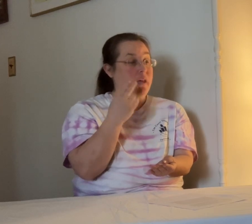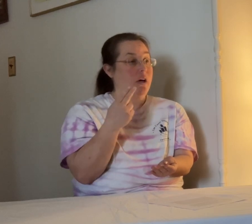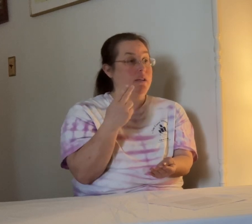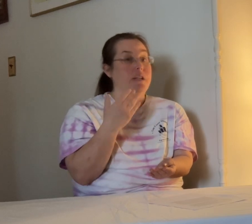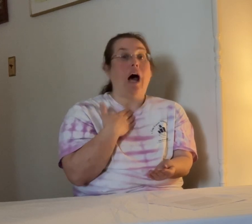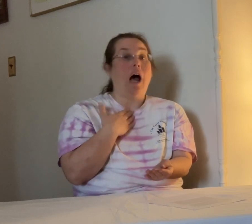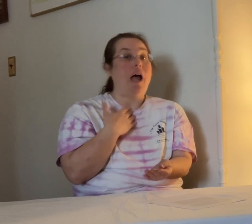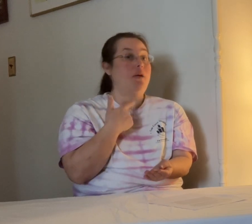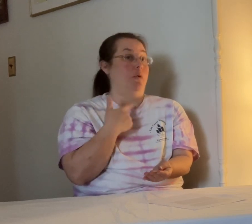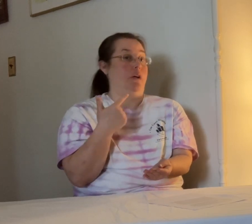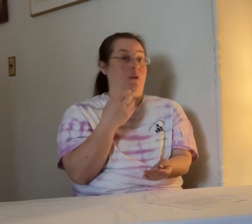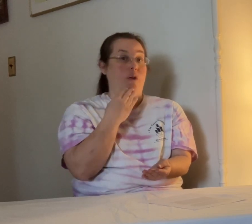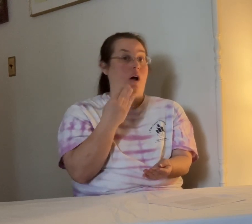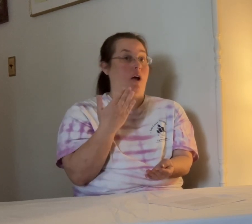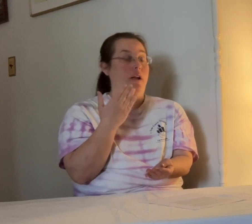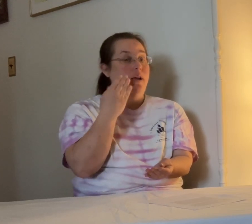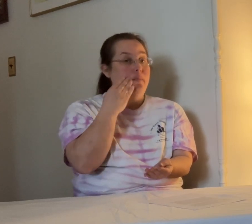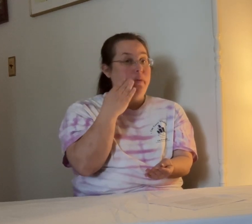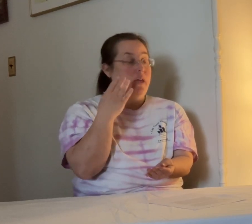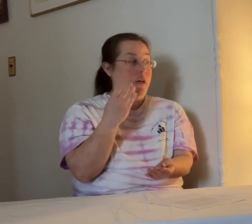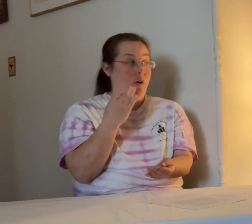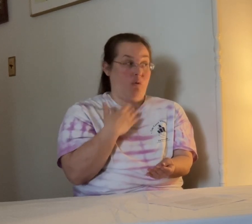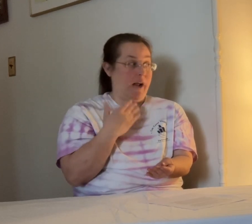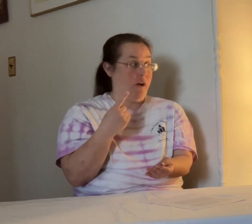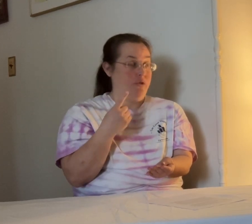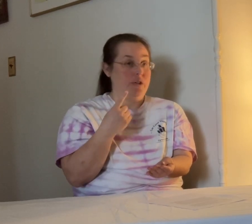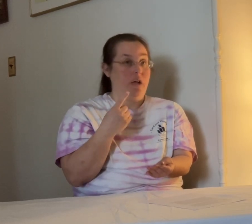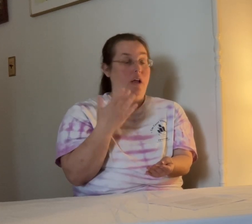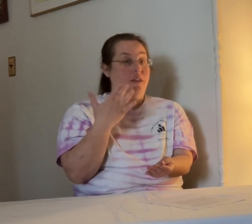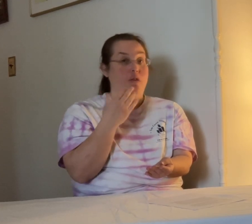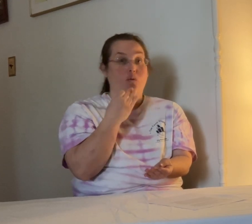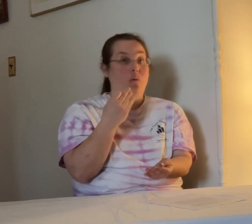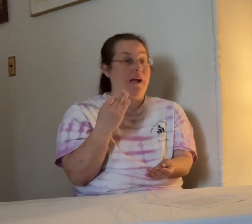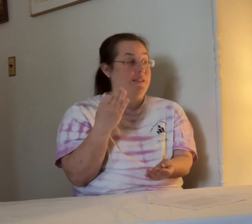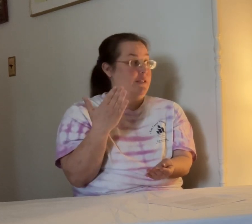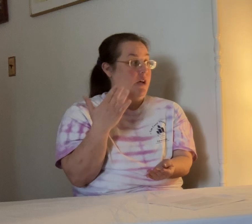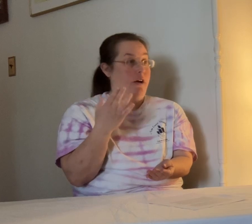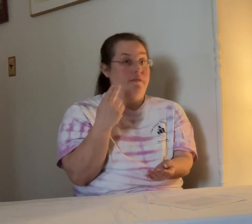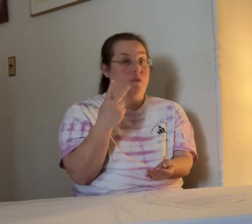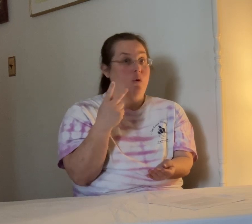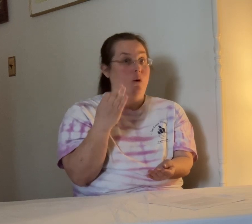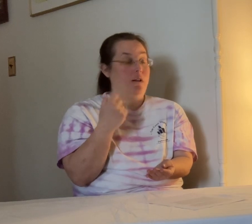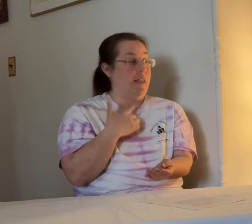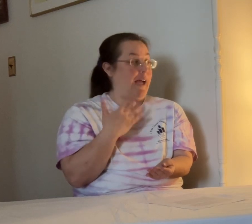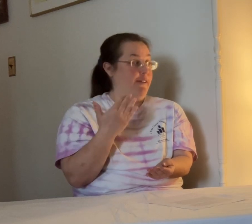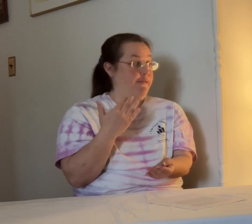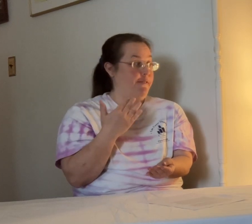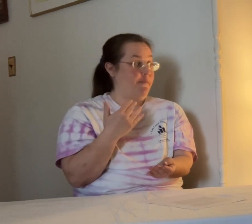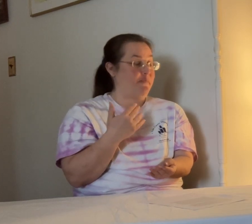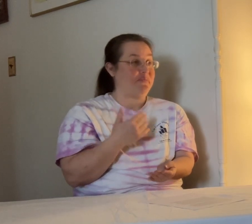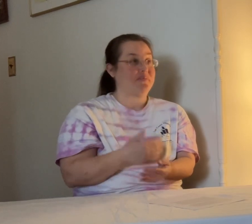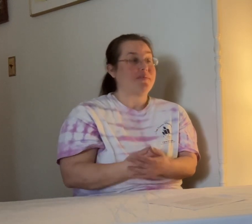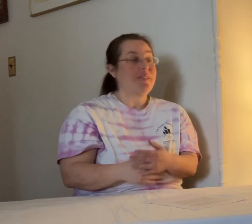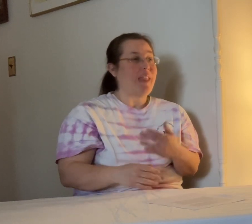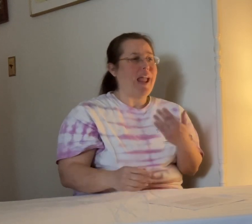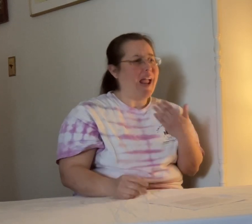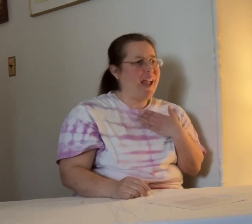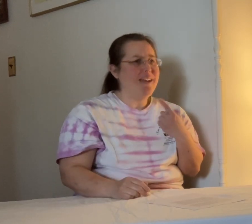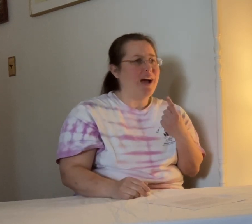because I will not be around the rest of your life. And